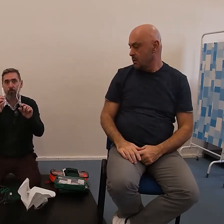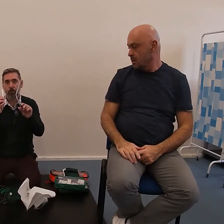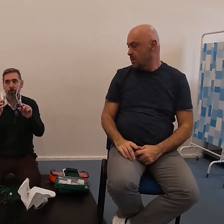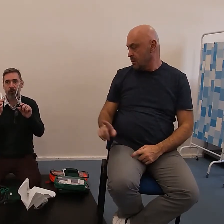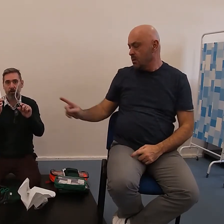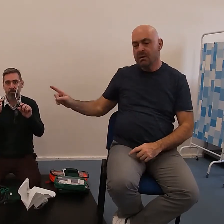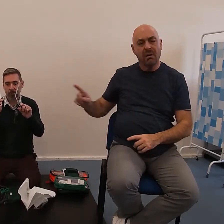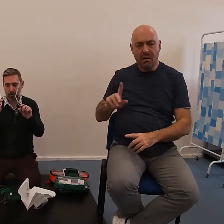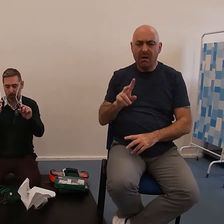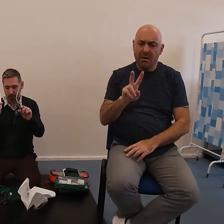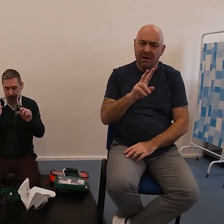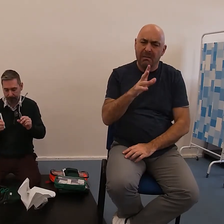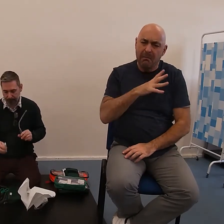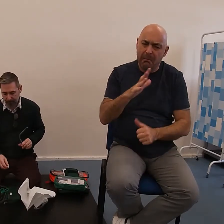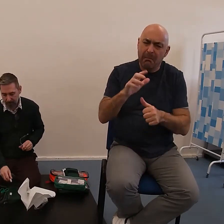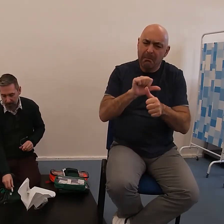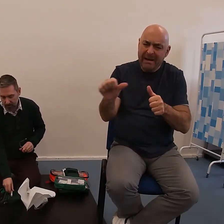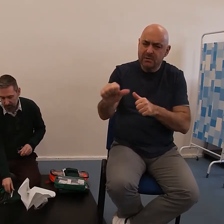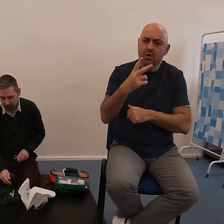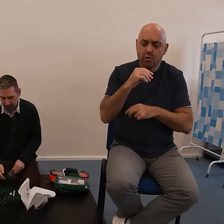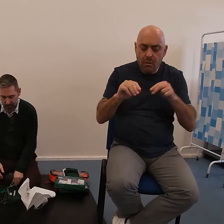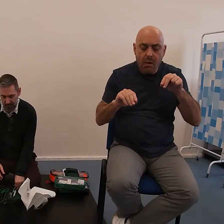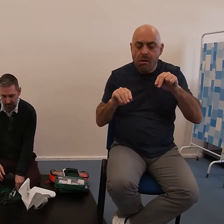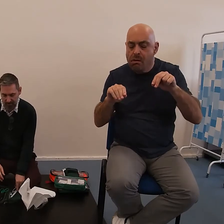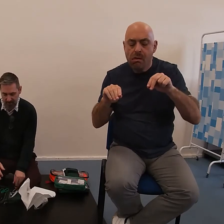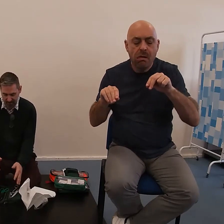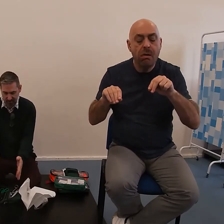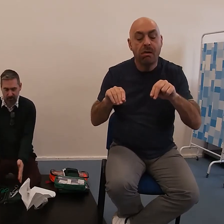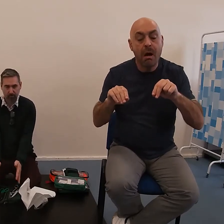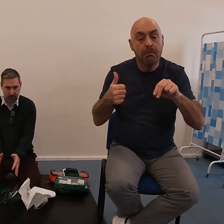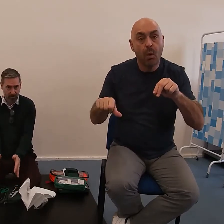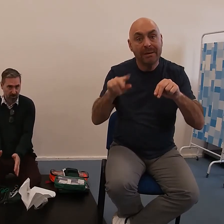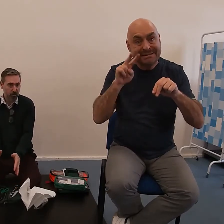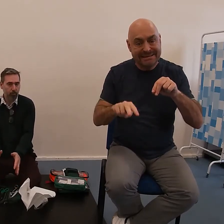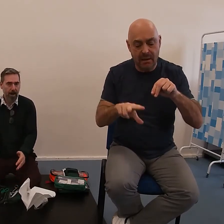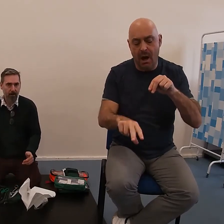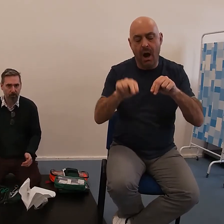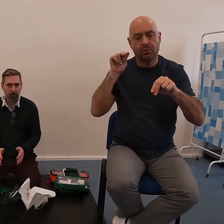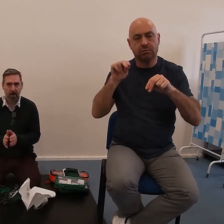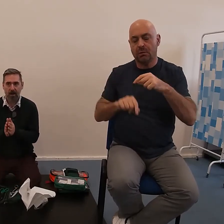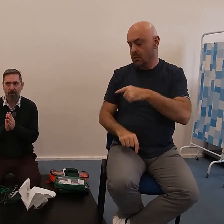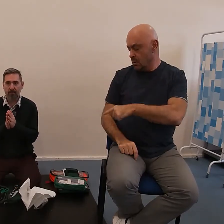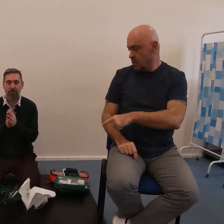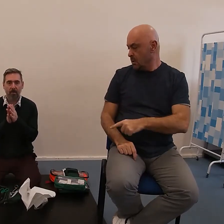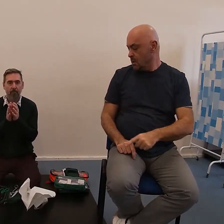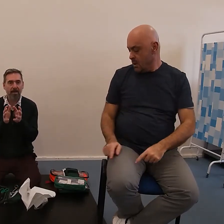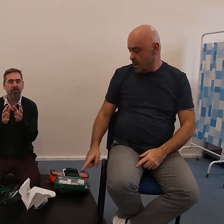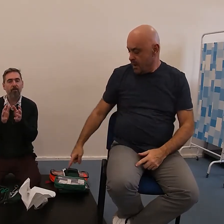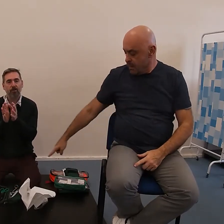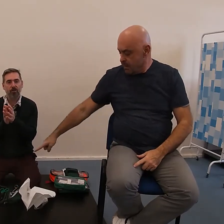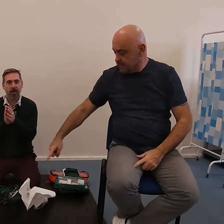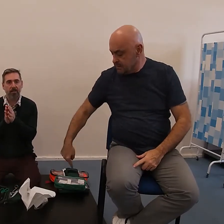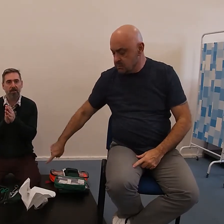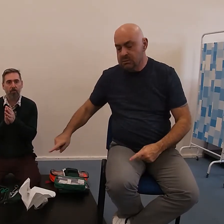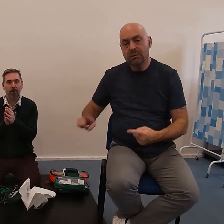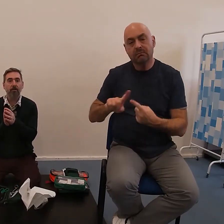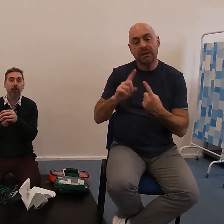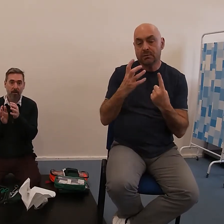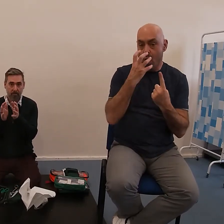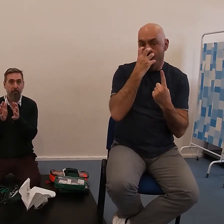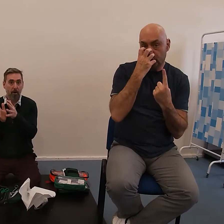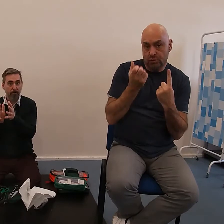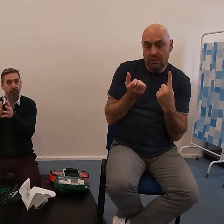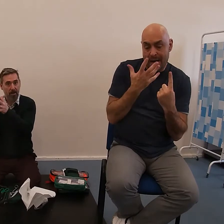this with your torch so you can see what you're doing. So in this initial pouch, we have a means of oxygenating